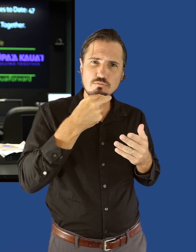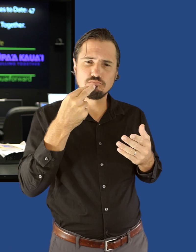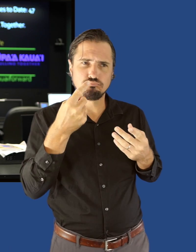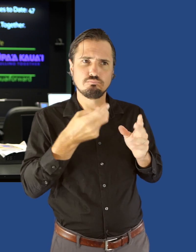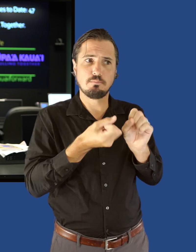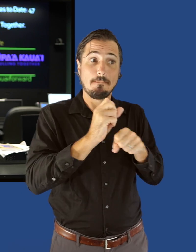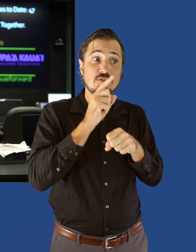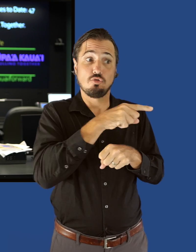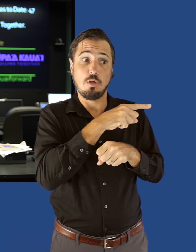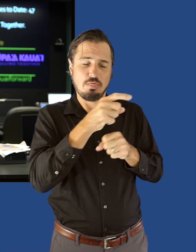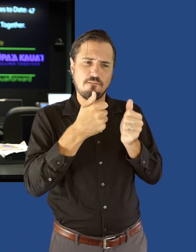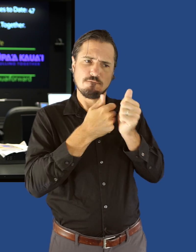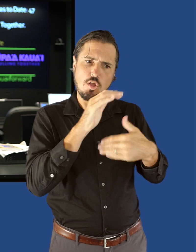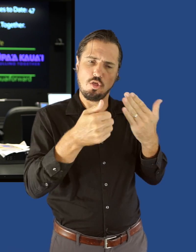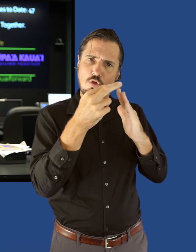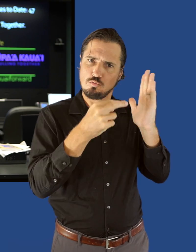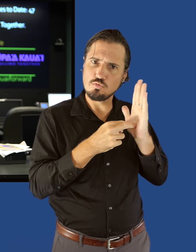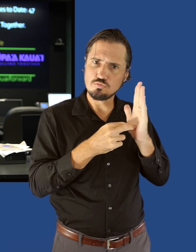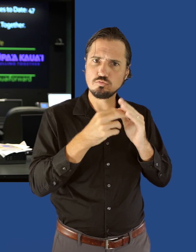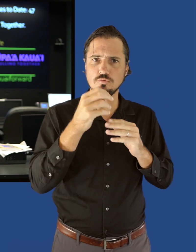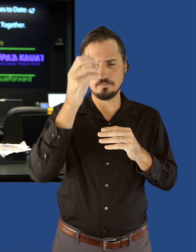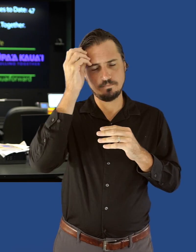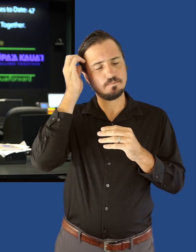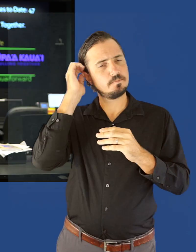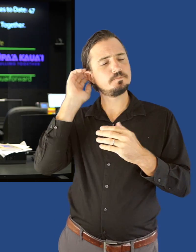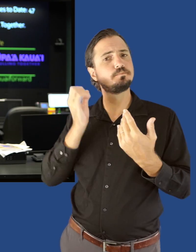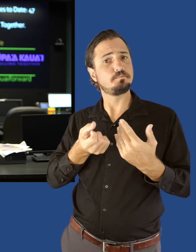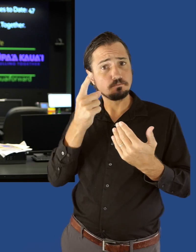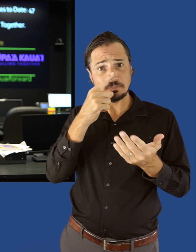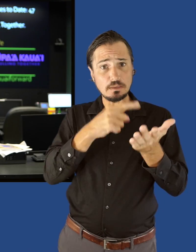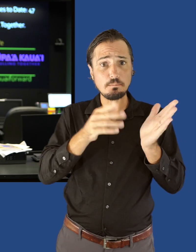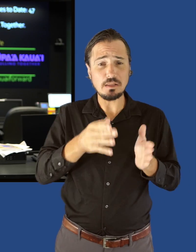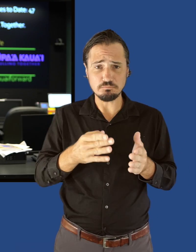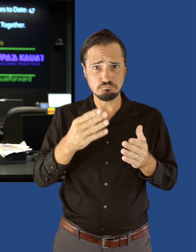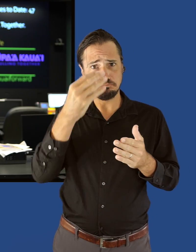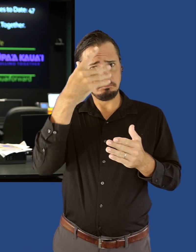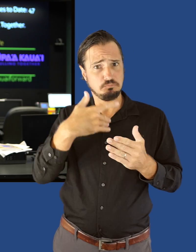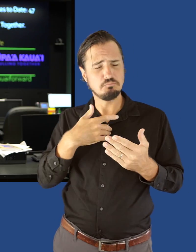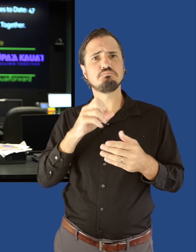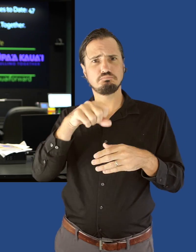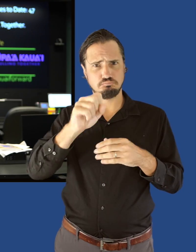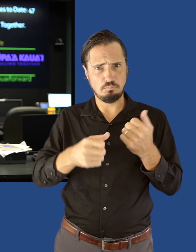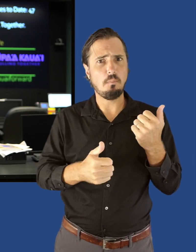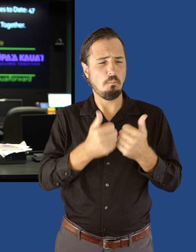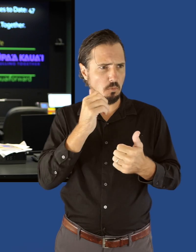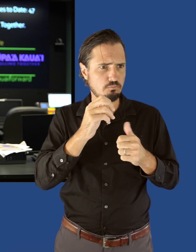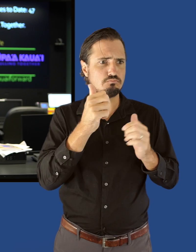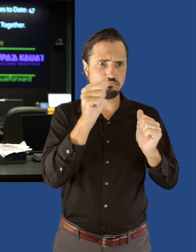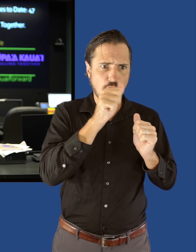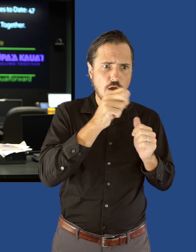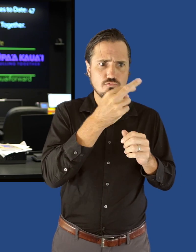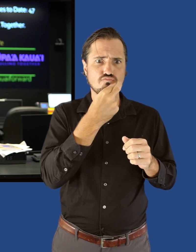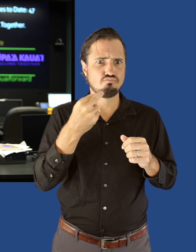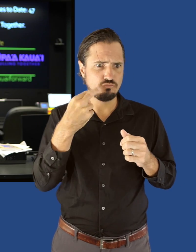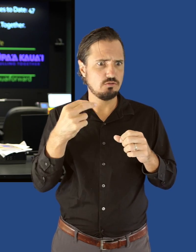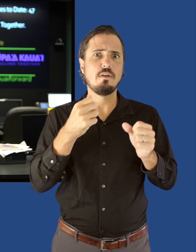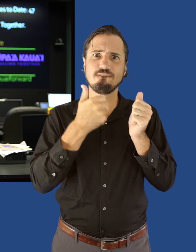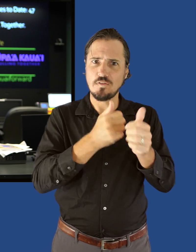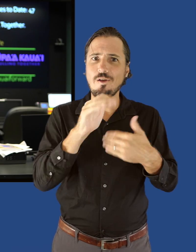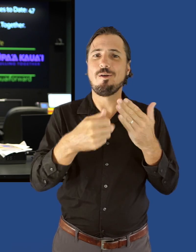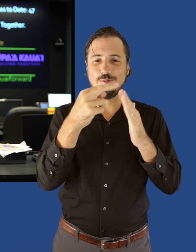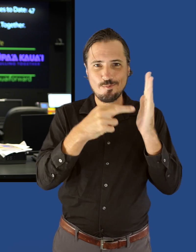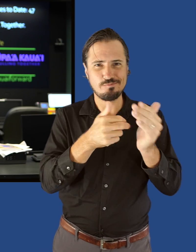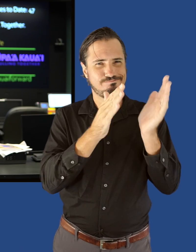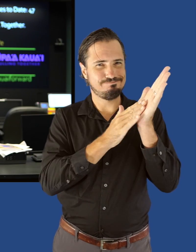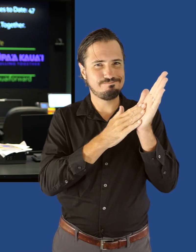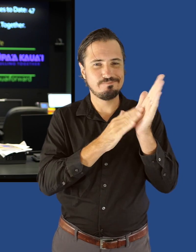Our inspectors have relayed that an overwhelming majority of our restaurants and bars are not only following the guidelines, but going above and